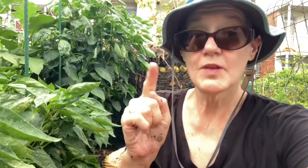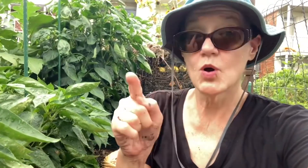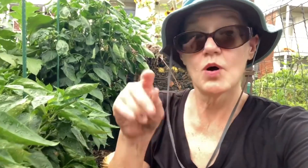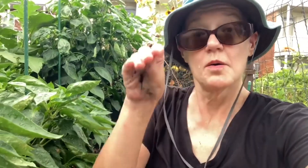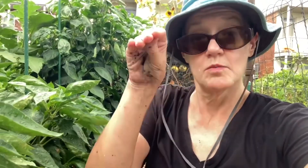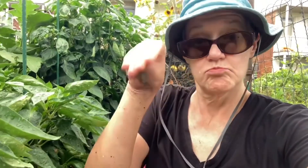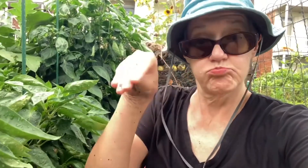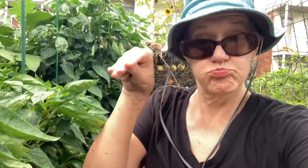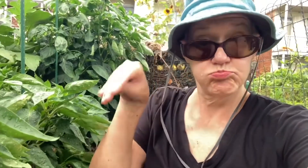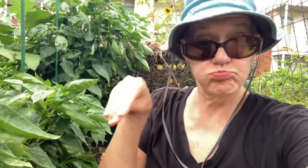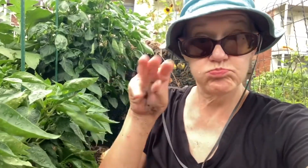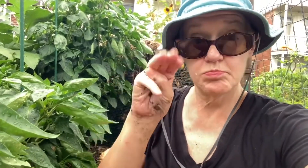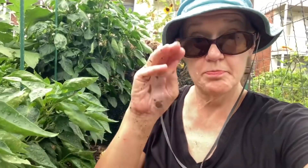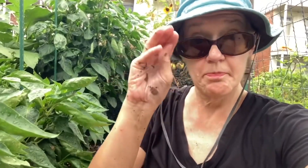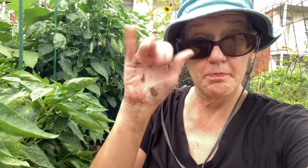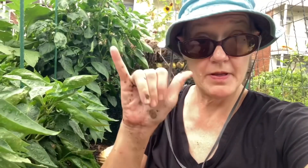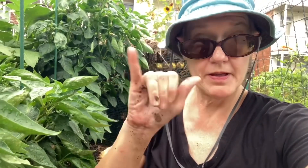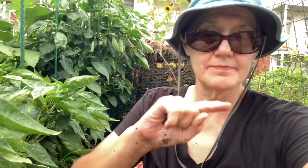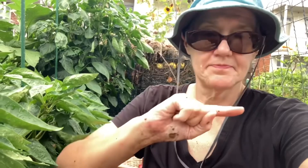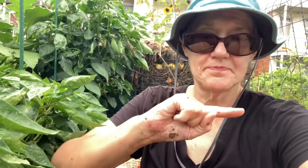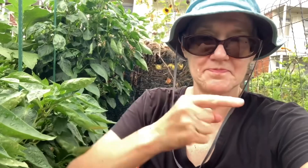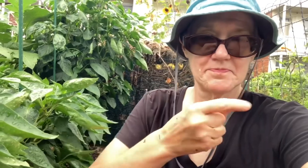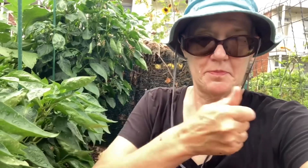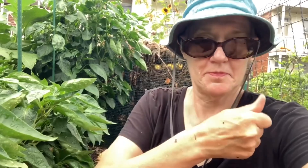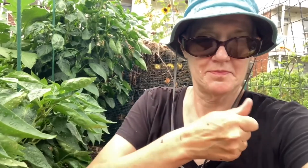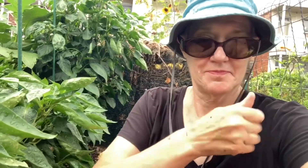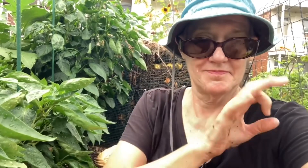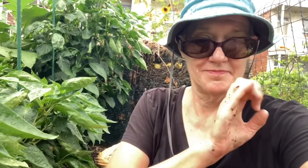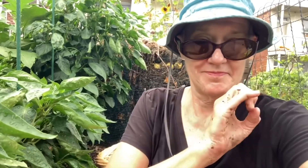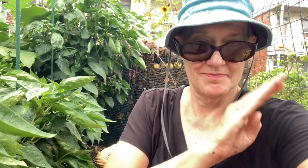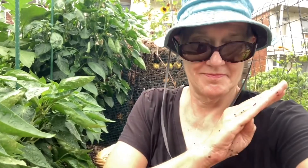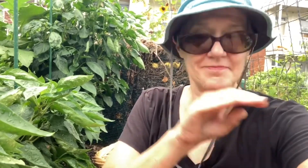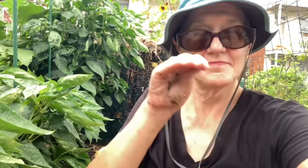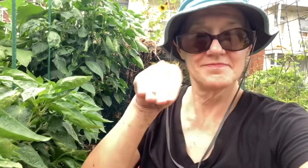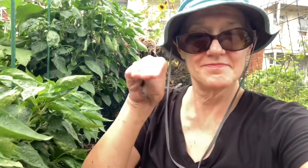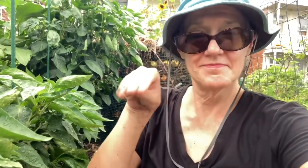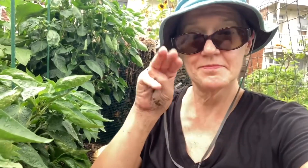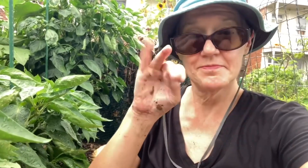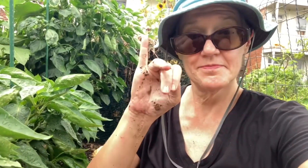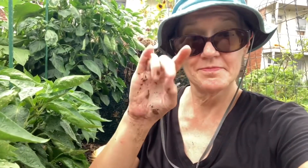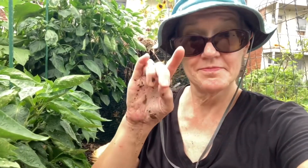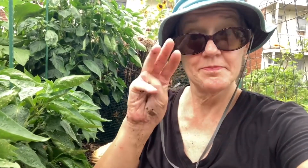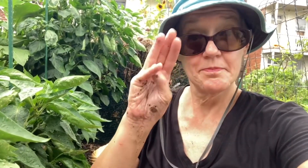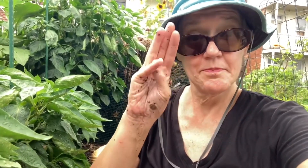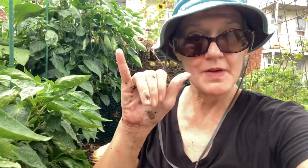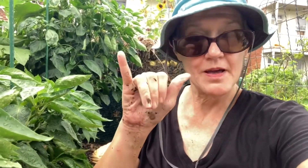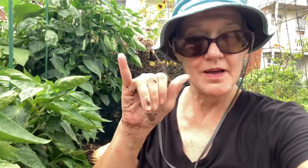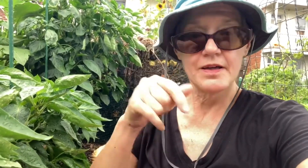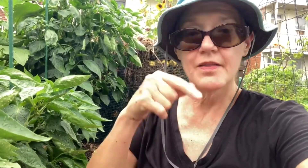compost. And while all these other ones struggled in the cold spring,